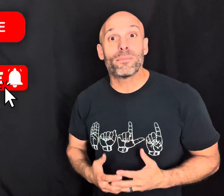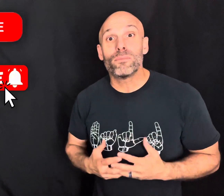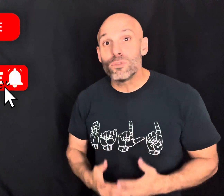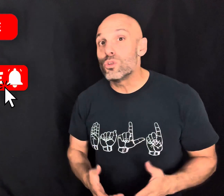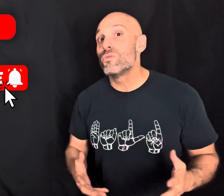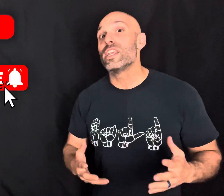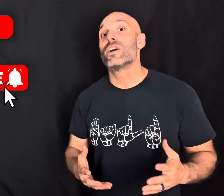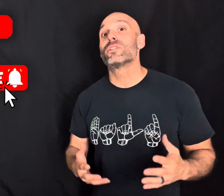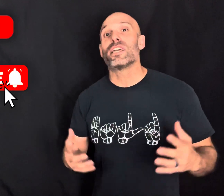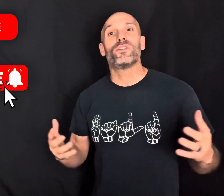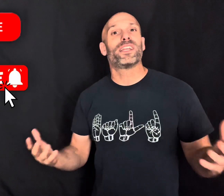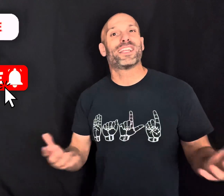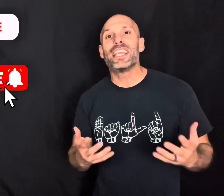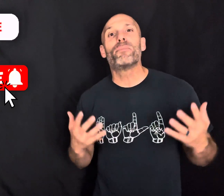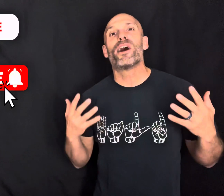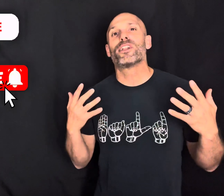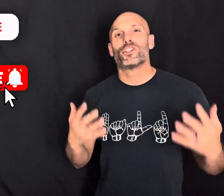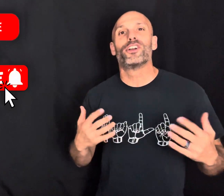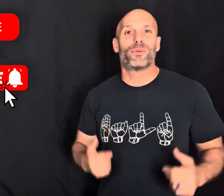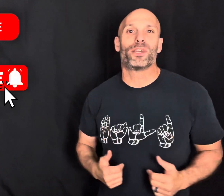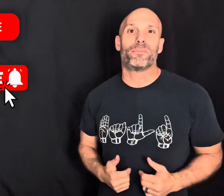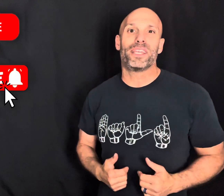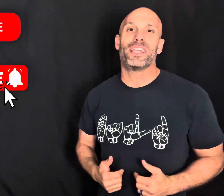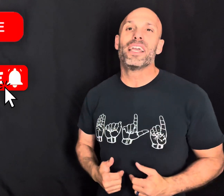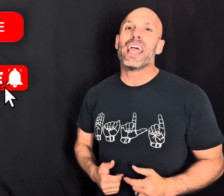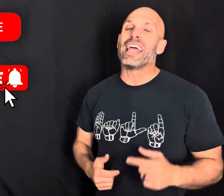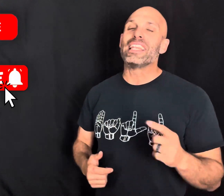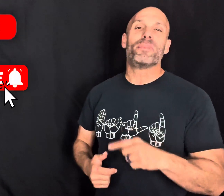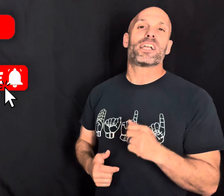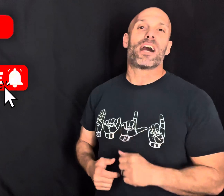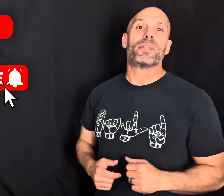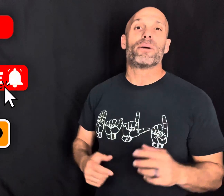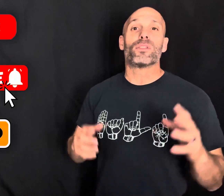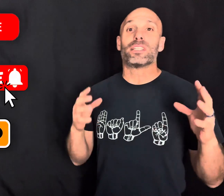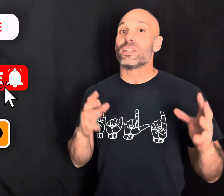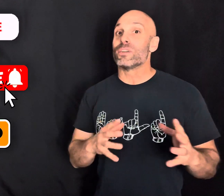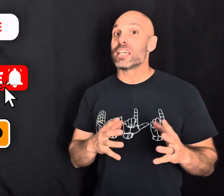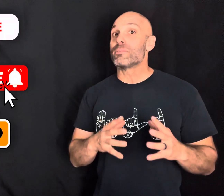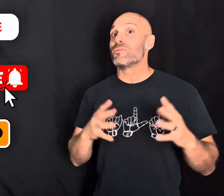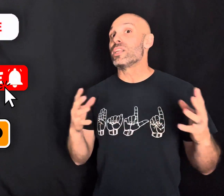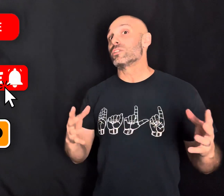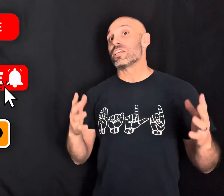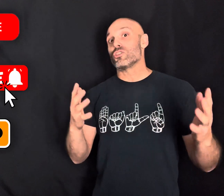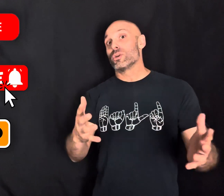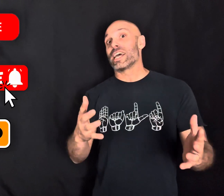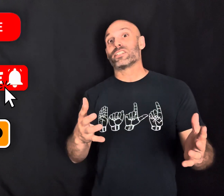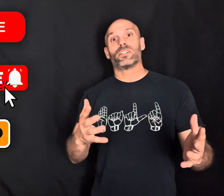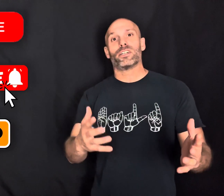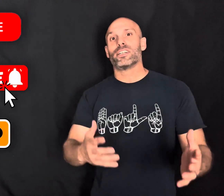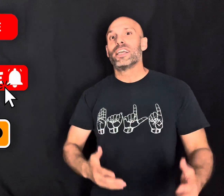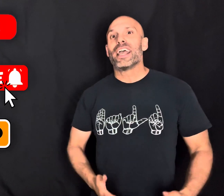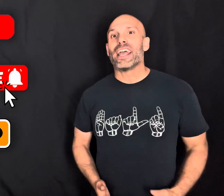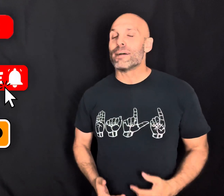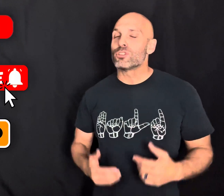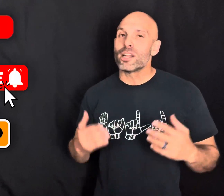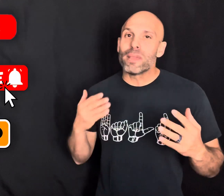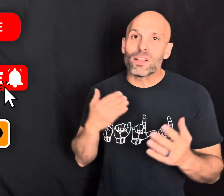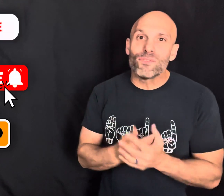new videos, and you can keep on learning with me, and leave me a comment about the different types of videos that you would like to learn. And I'm trying to make a video